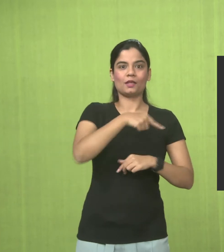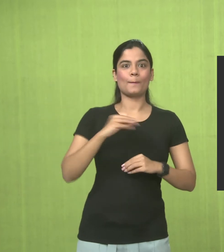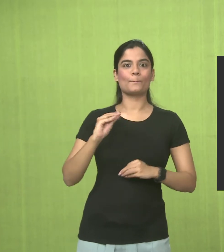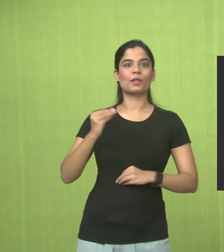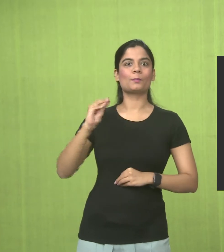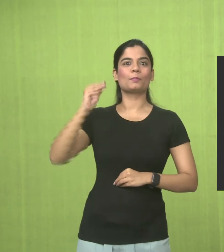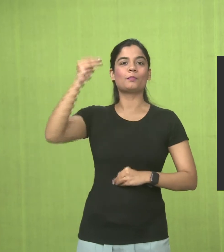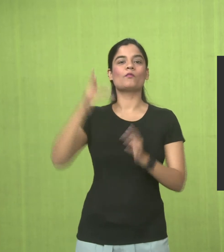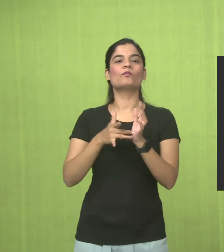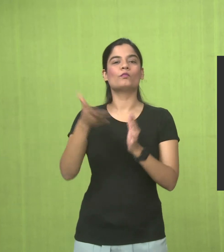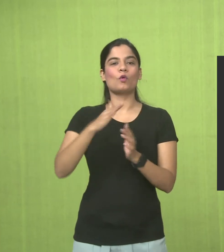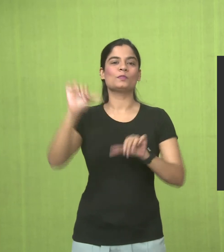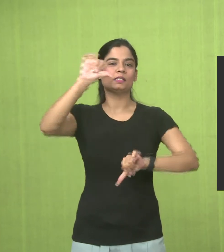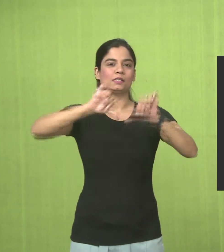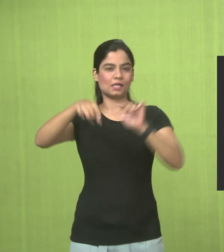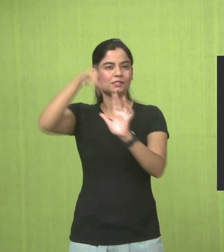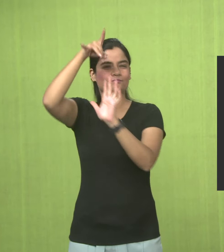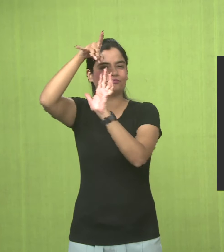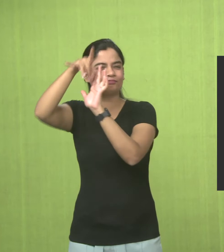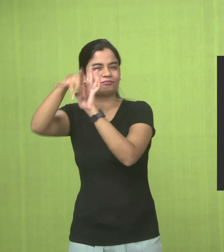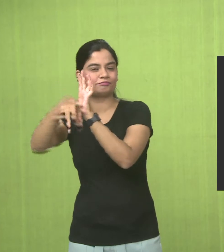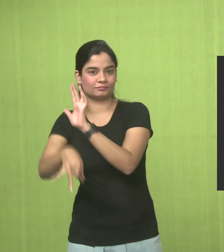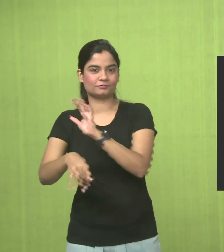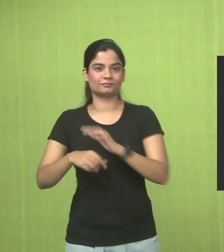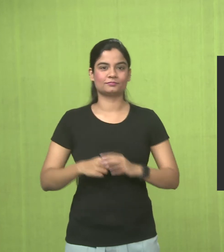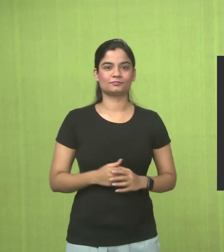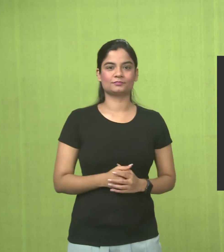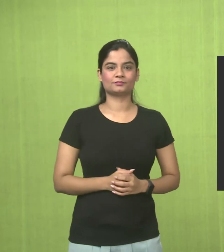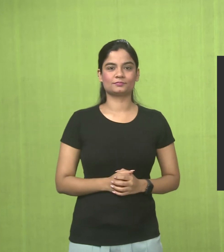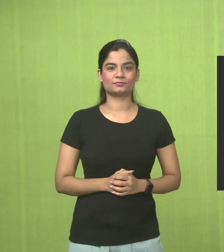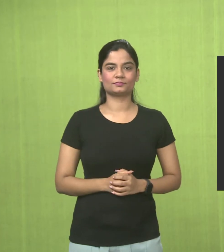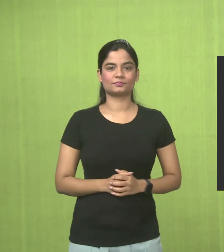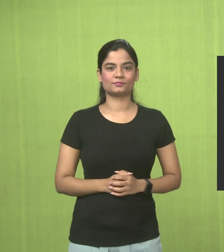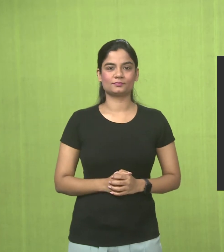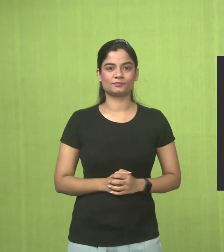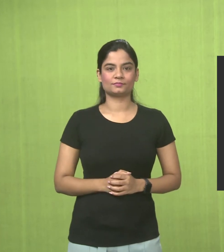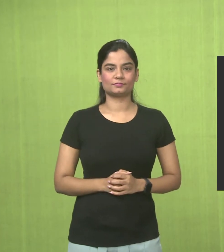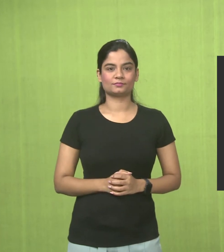facts of science applied in the family. And that's how we call it home science.